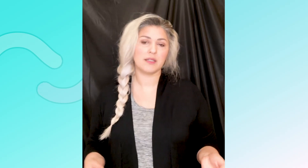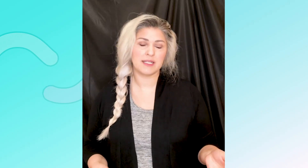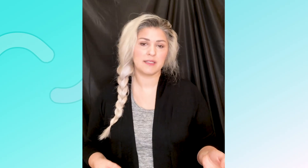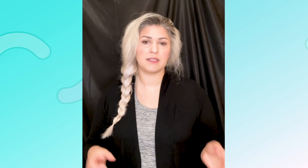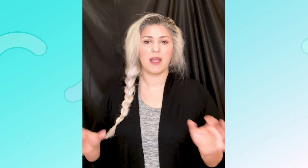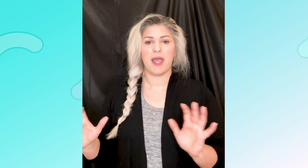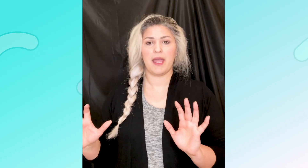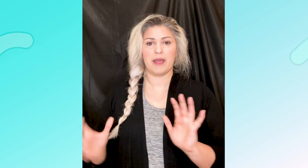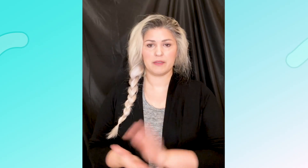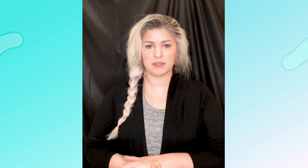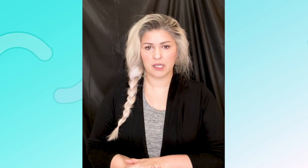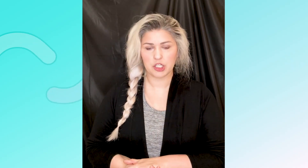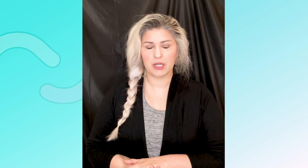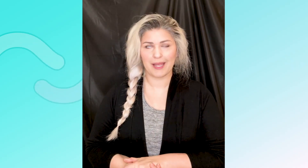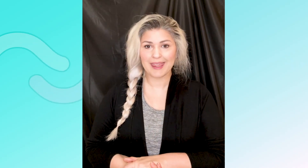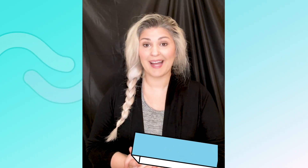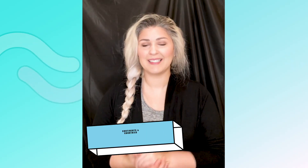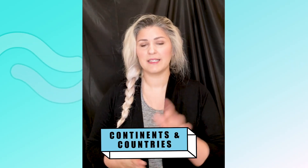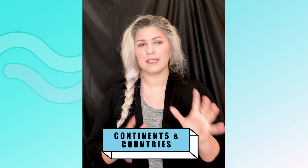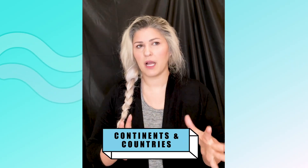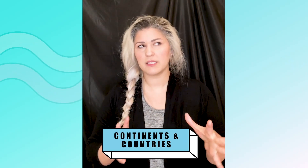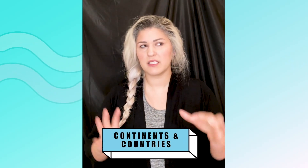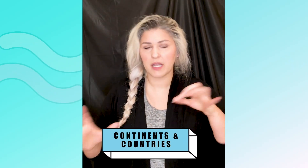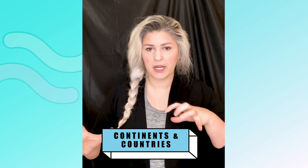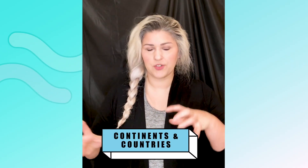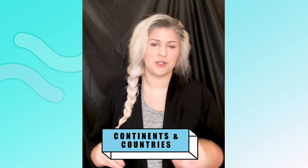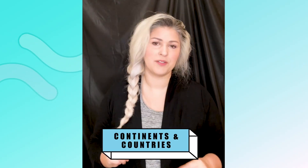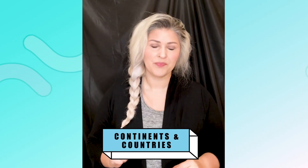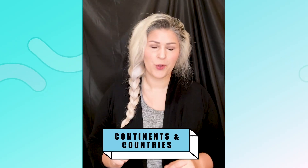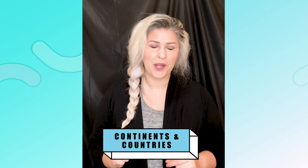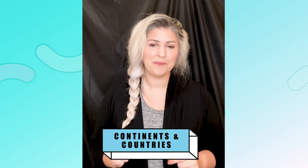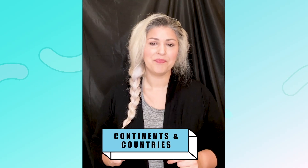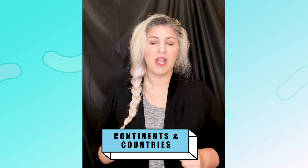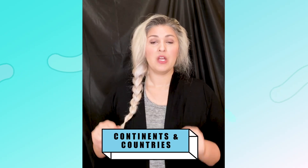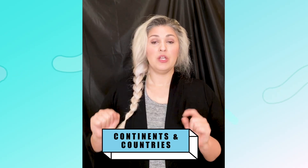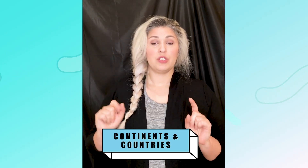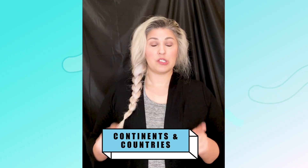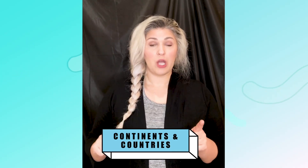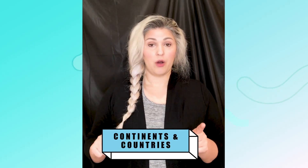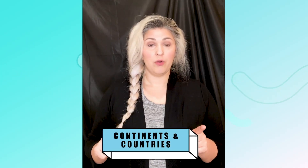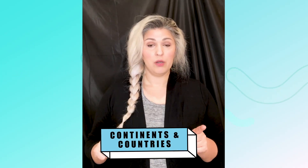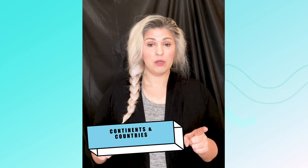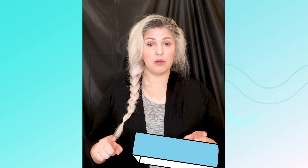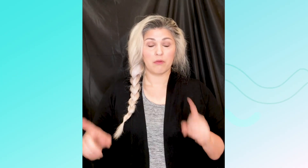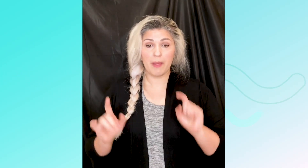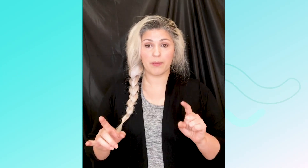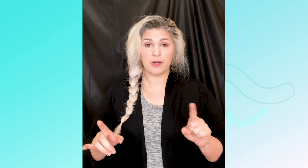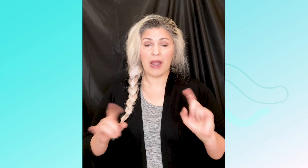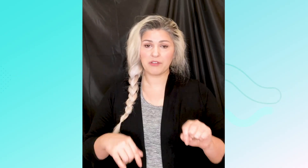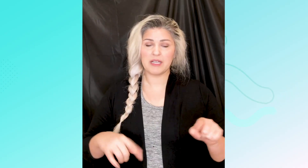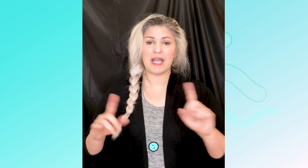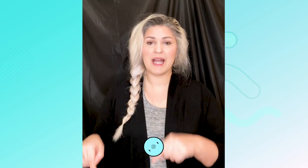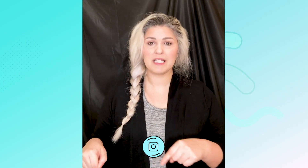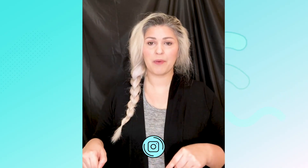about continents and such like that. Continents and countries, okay? So